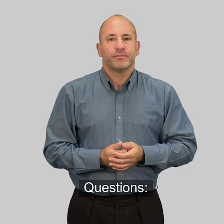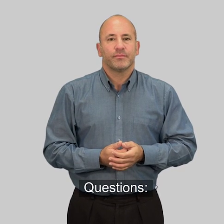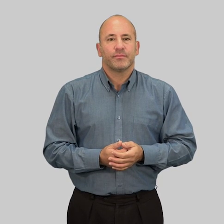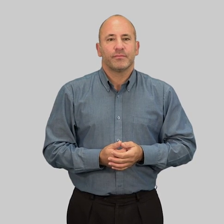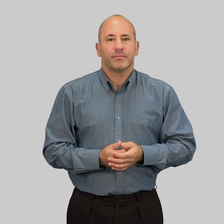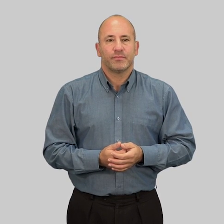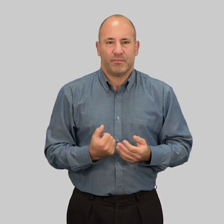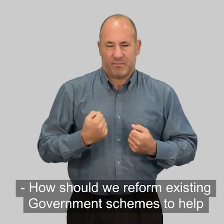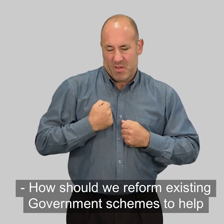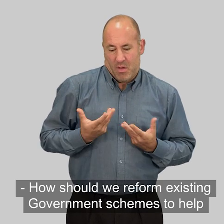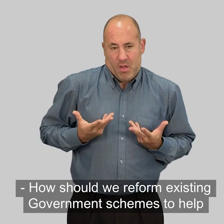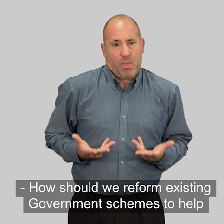Questions.